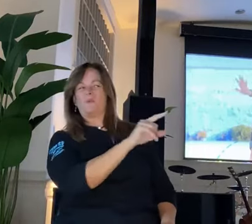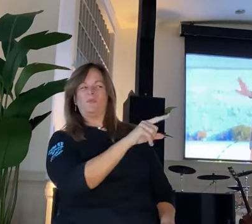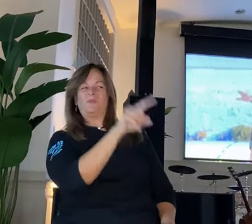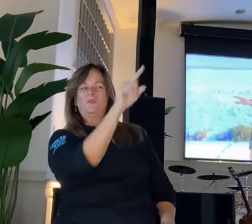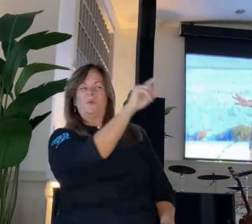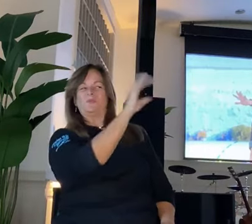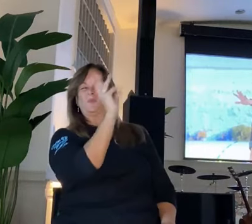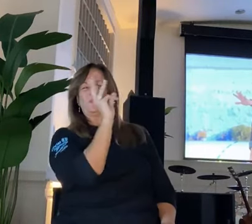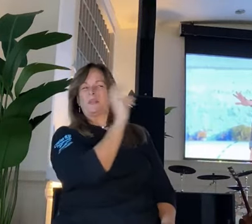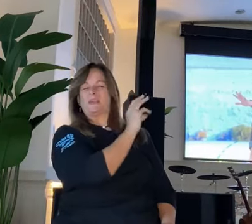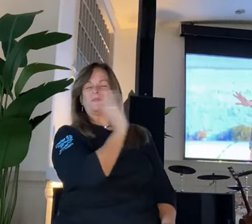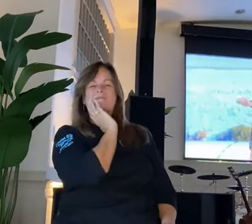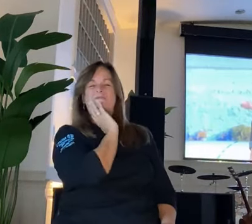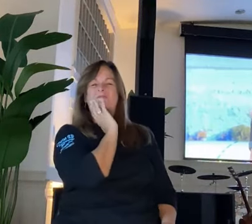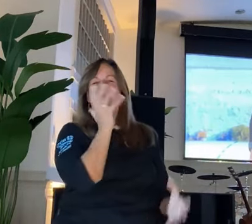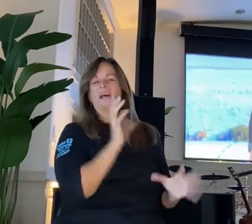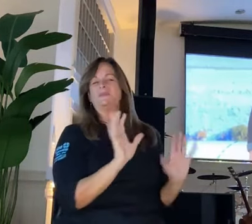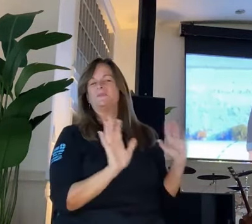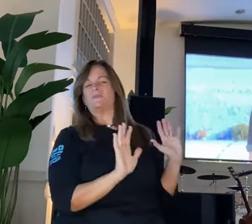in tongues.